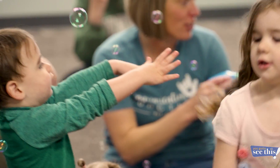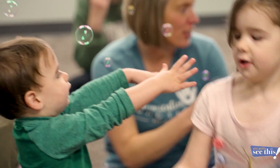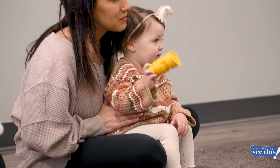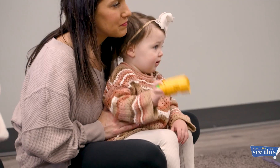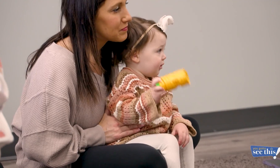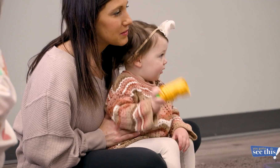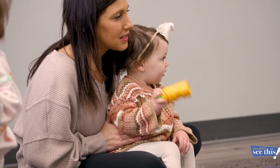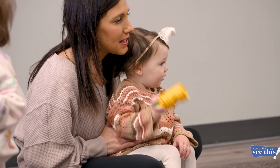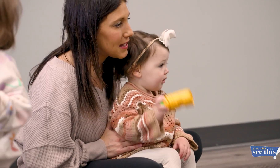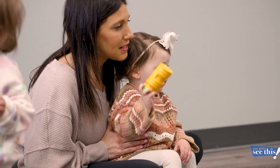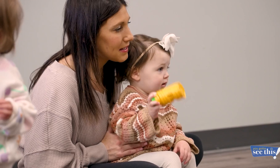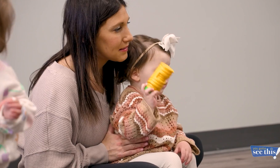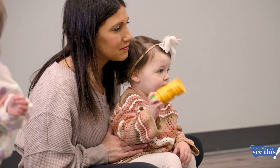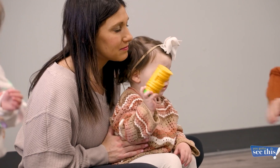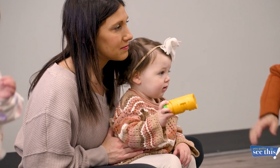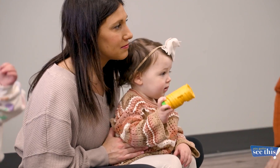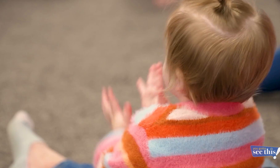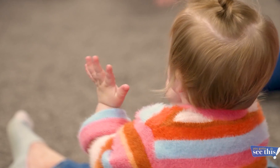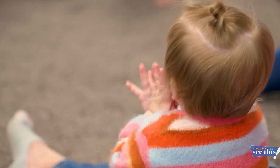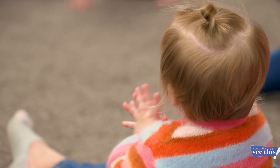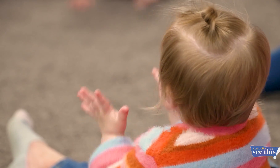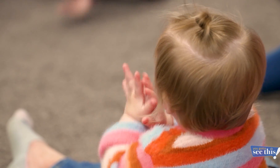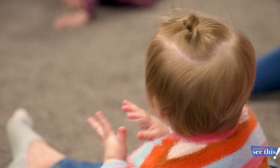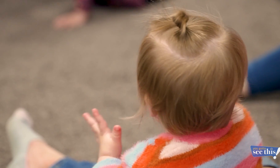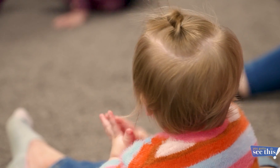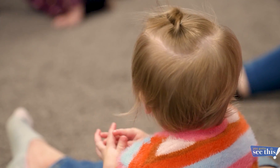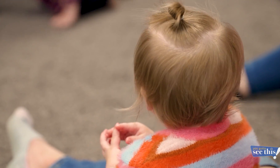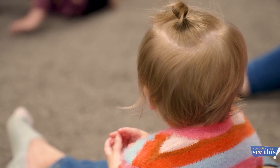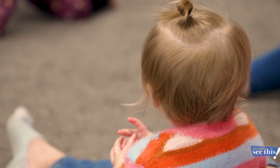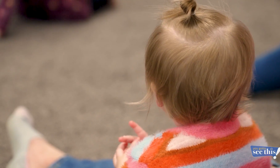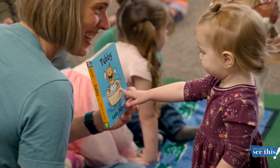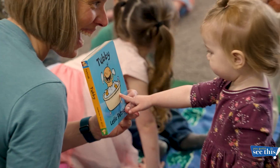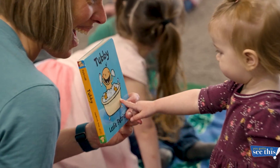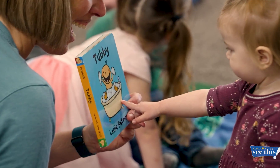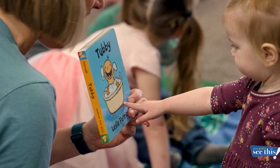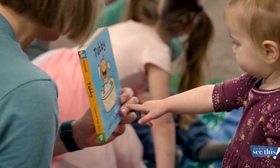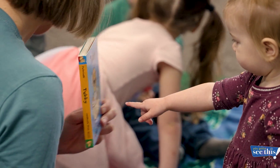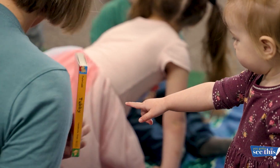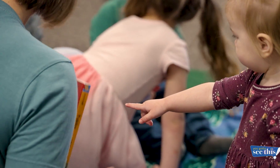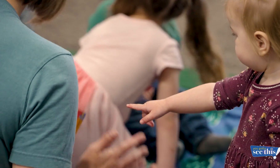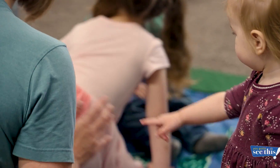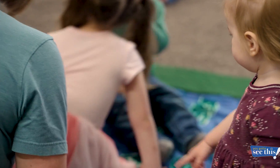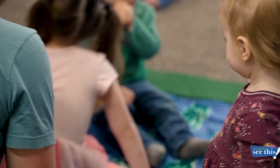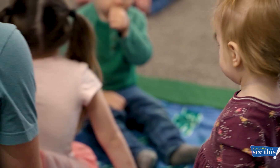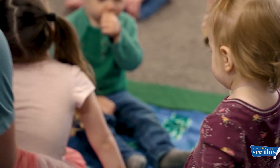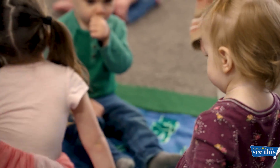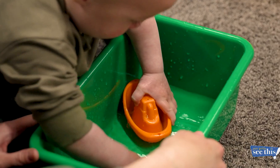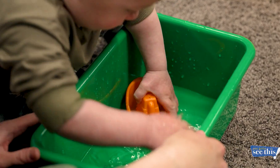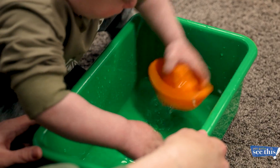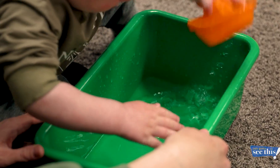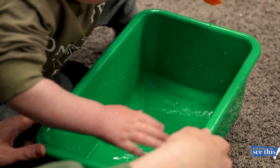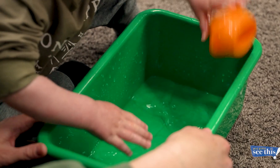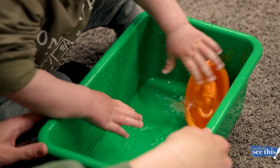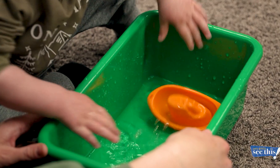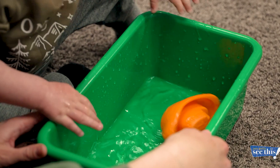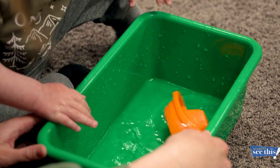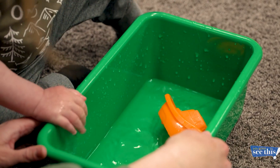with: waving, clapping, playing peekaboo, reaching up for your parent, reaching out to grab something. These are all things that people